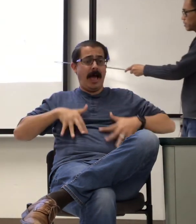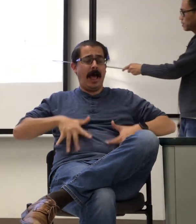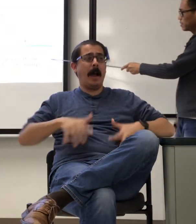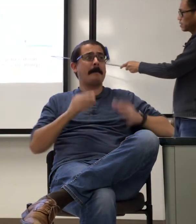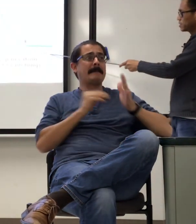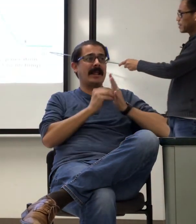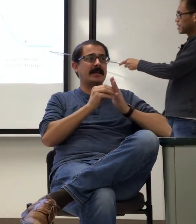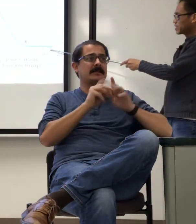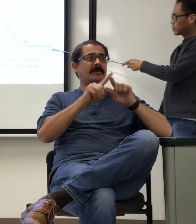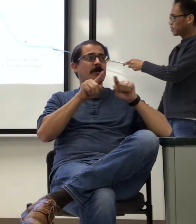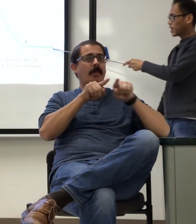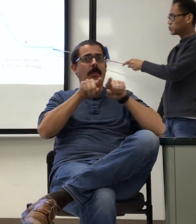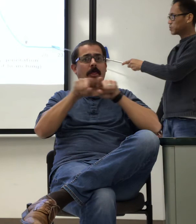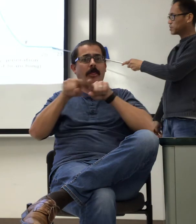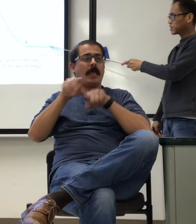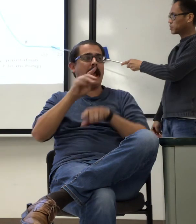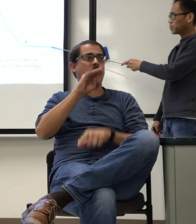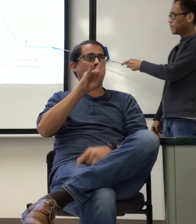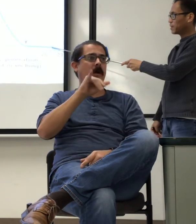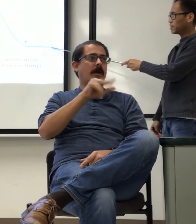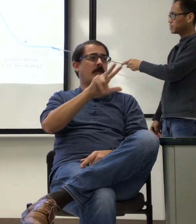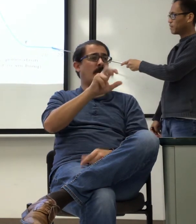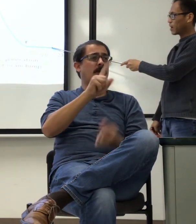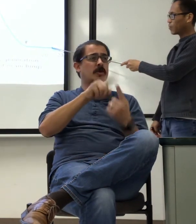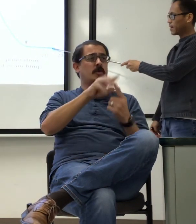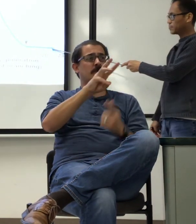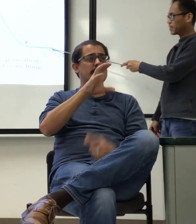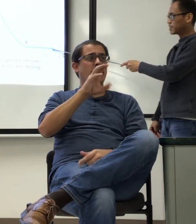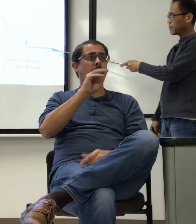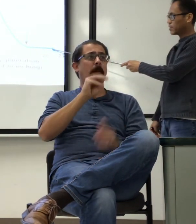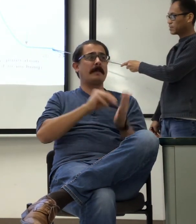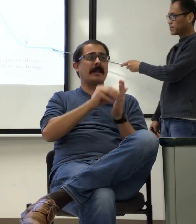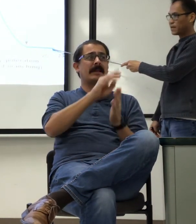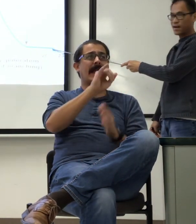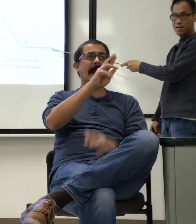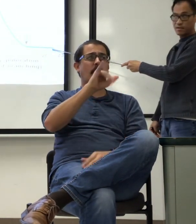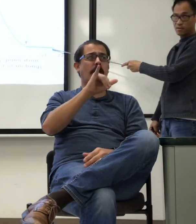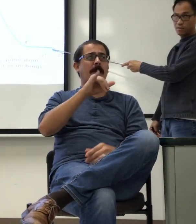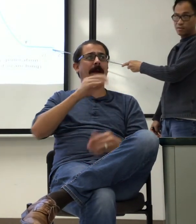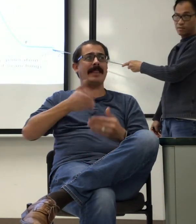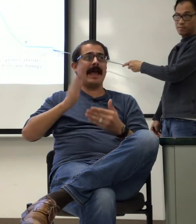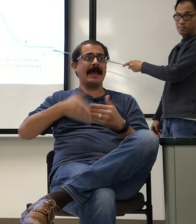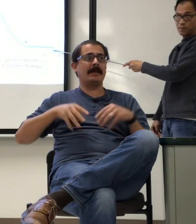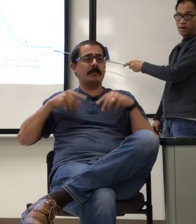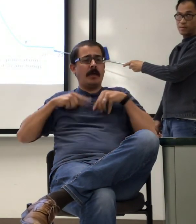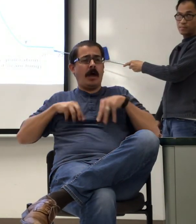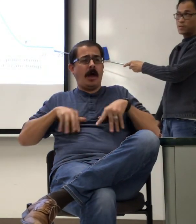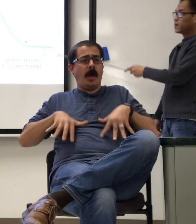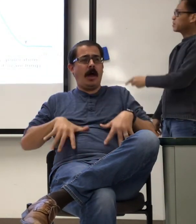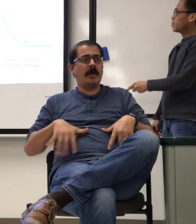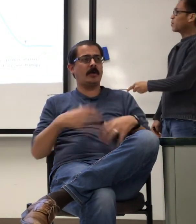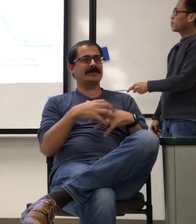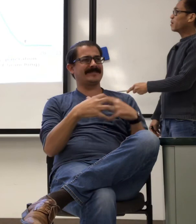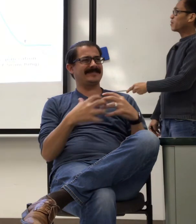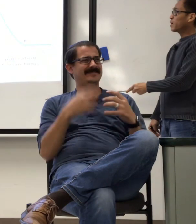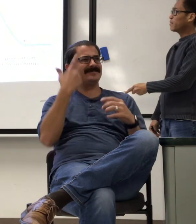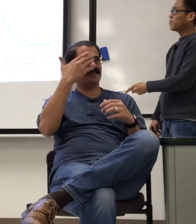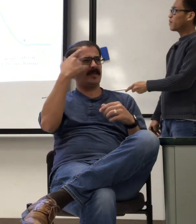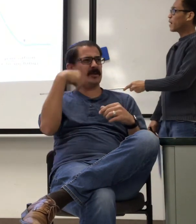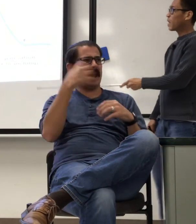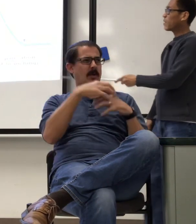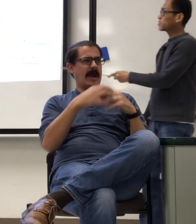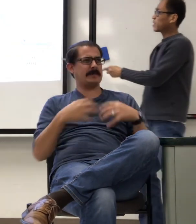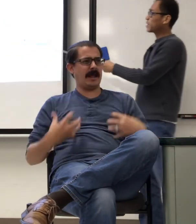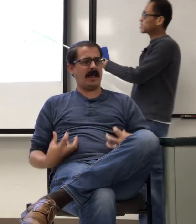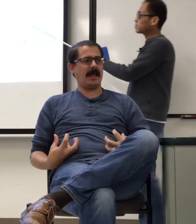airways, as many as 300 to 600 millions of airways by the time you get to the dead end here. Okay. So even